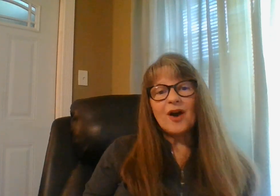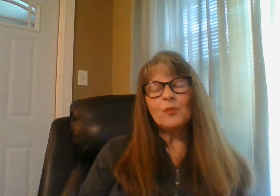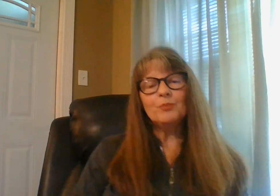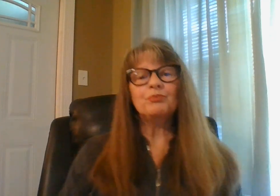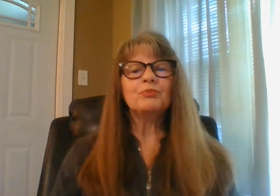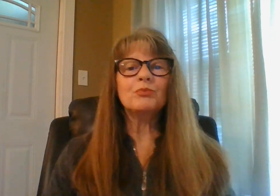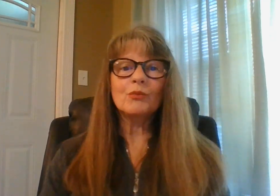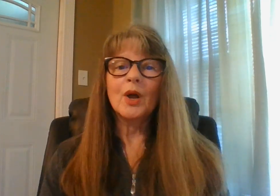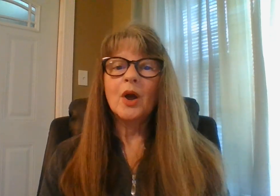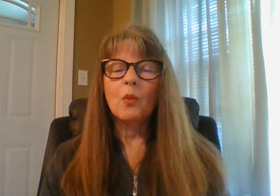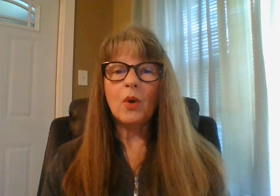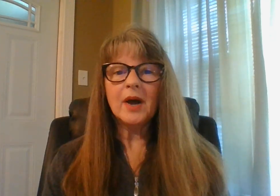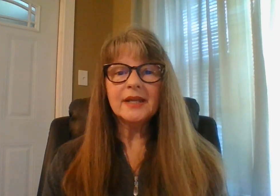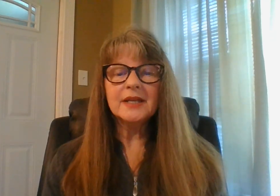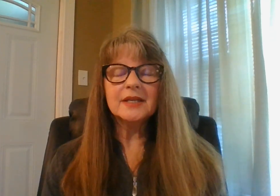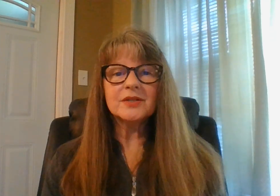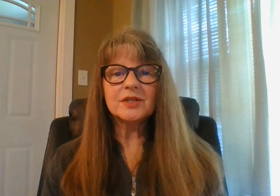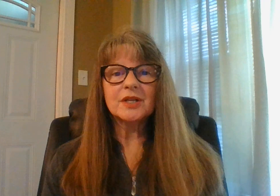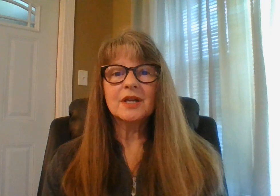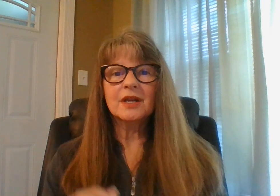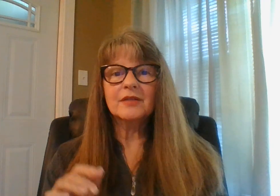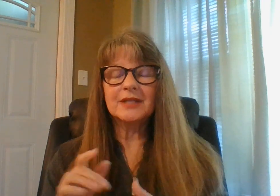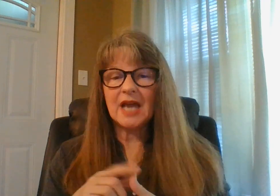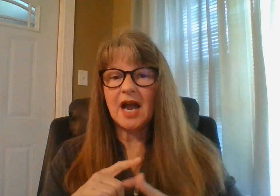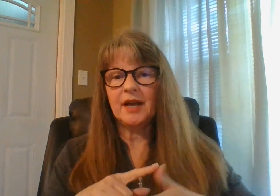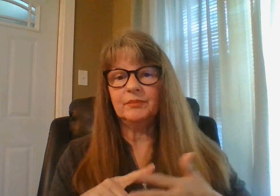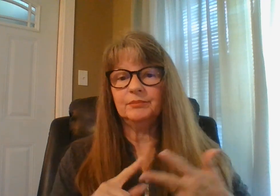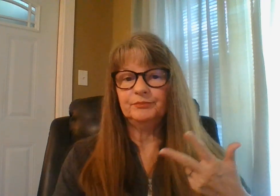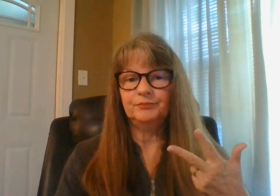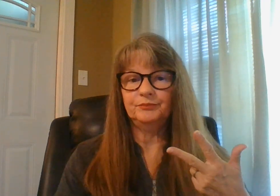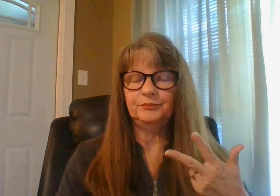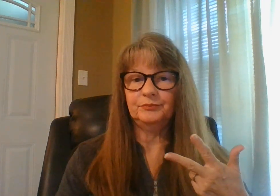Now, what is the time?